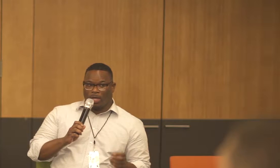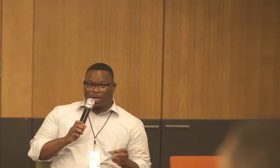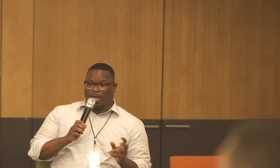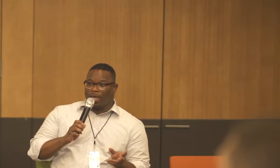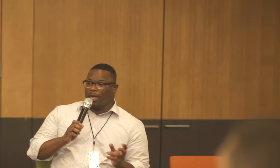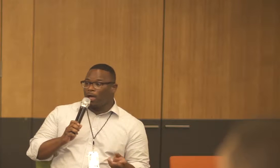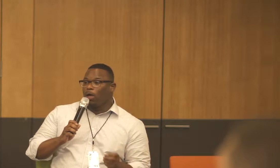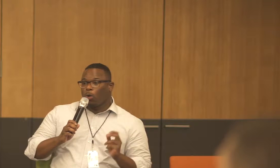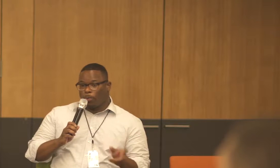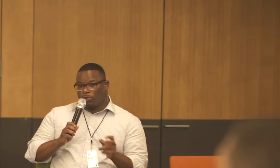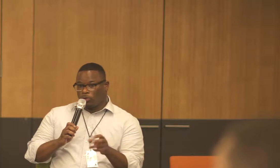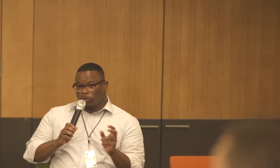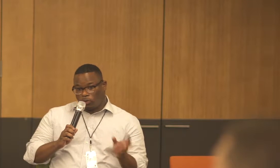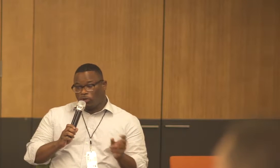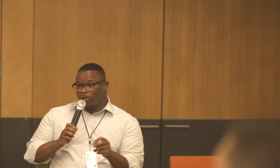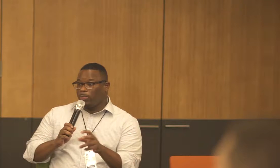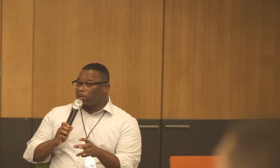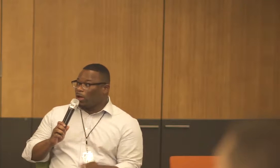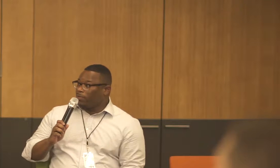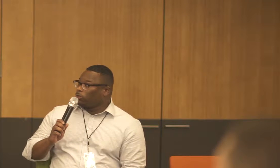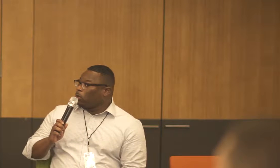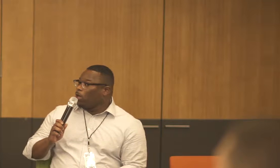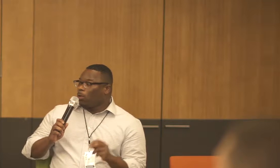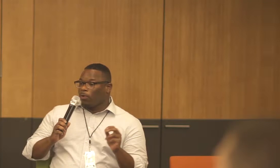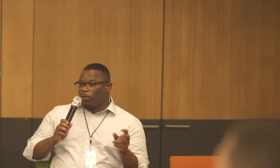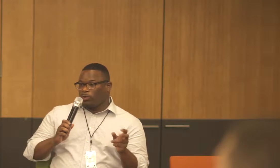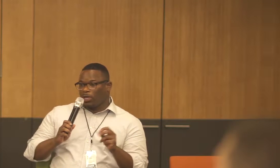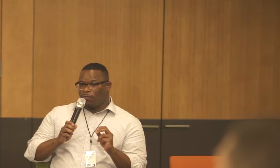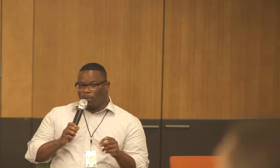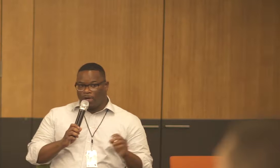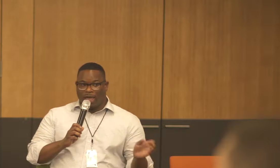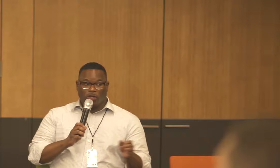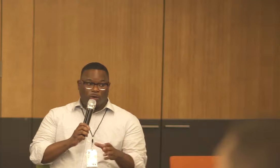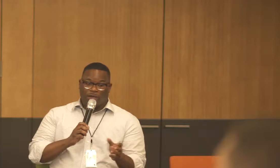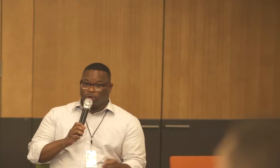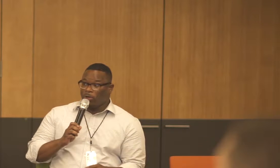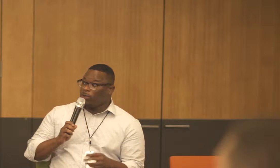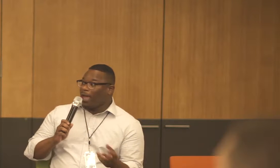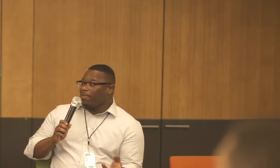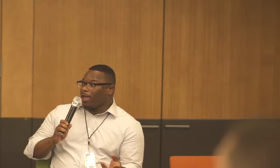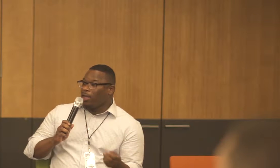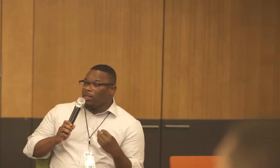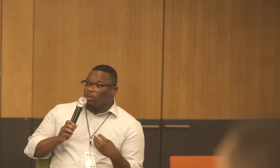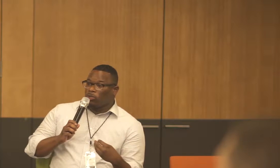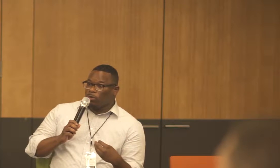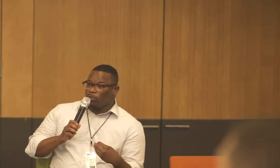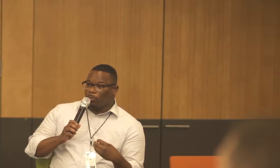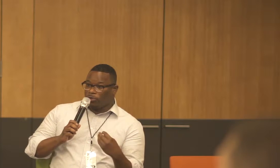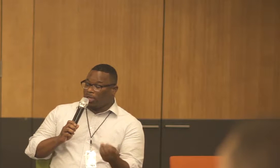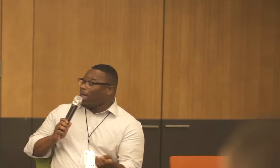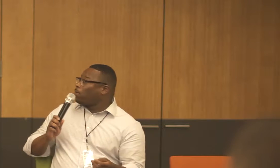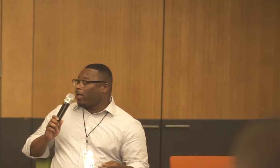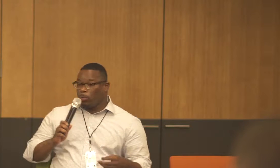could be in a corporate social responsibility office. So we're first looking for an avenue of entry. Once we have that, then we